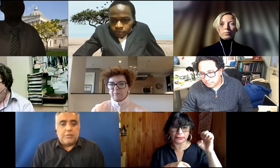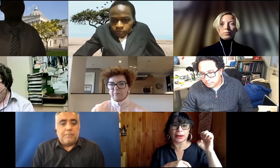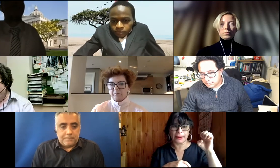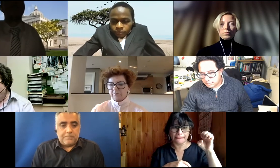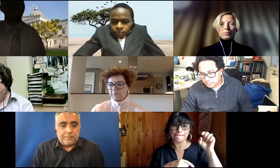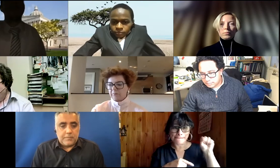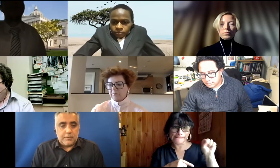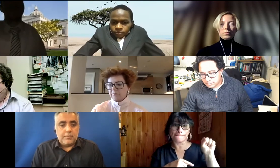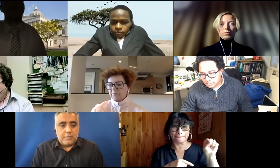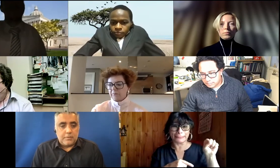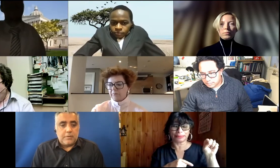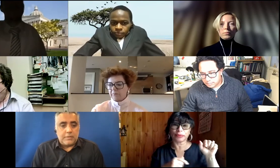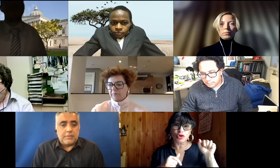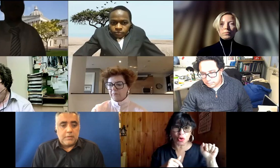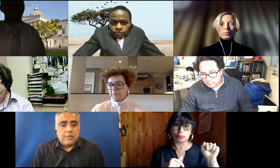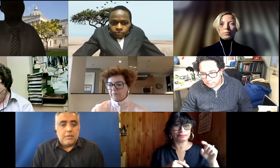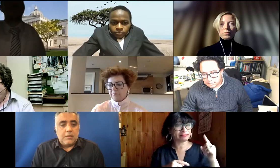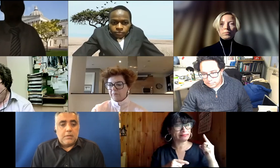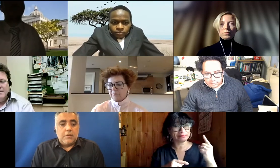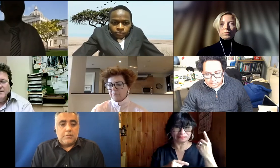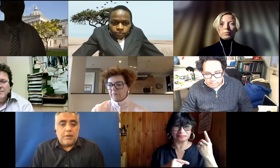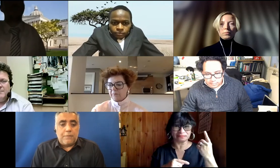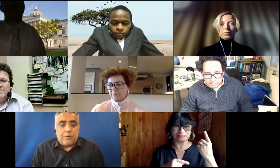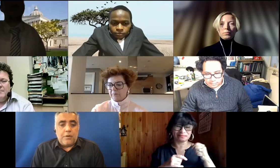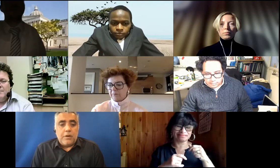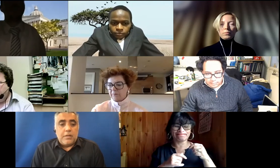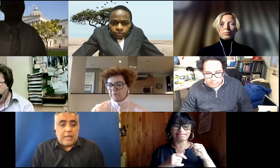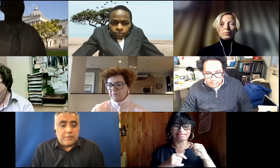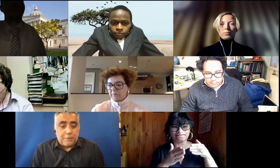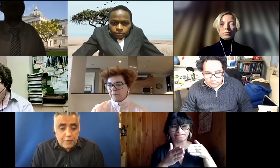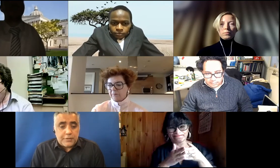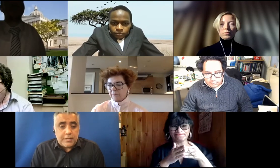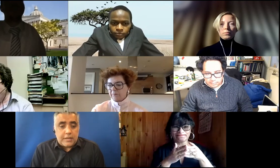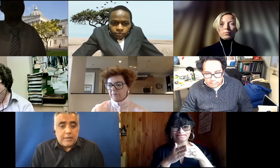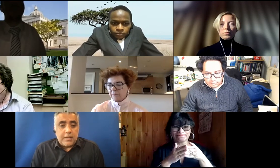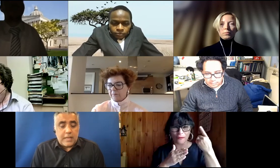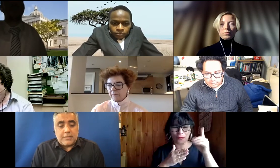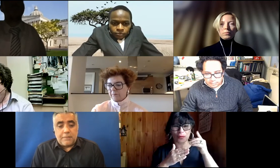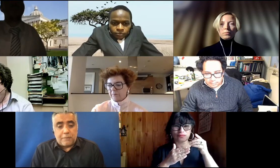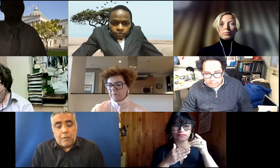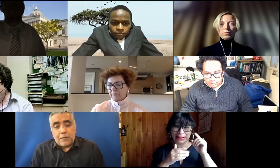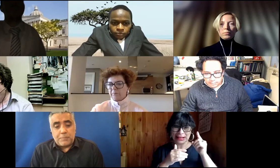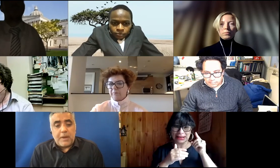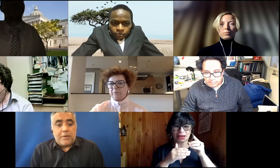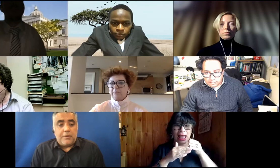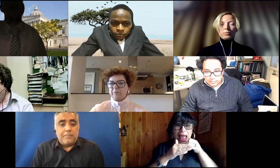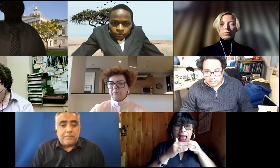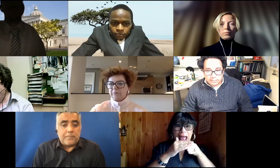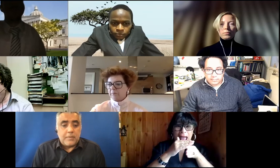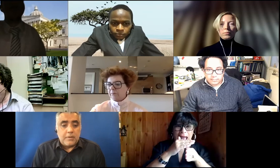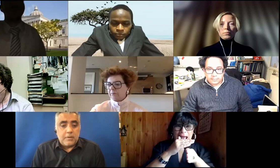privilege. Yes. So therefore, that's the first thing, that's the first